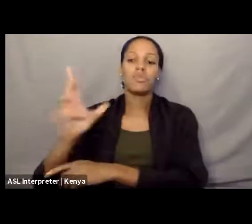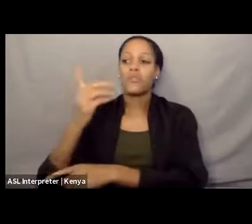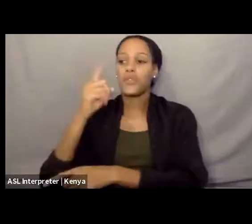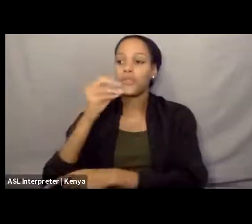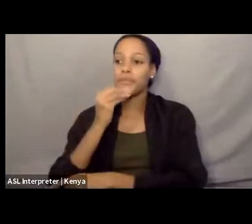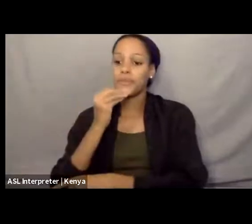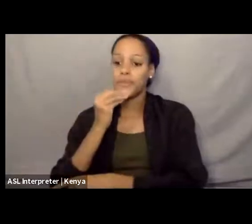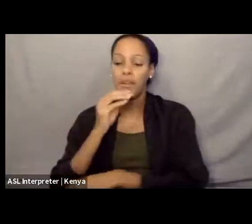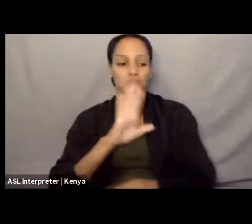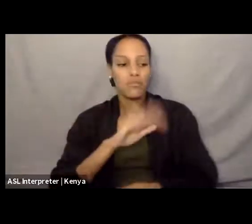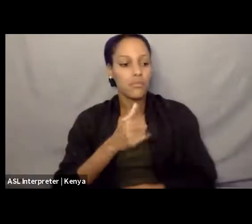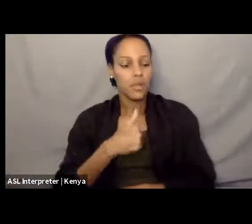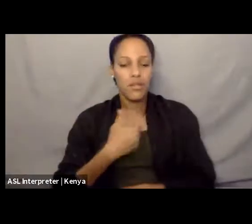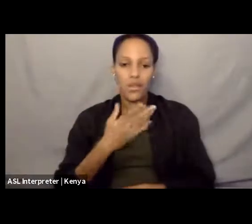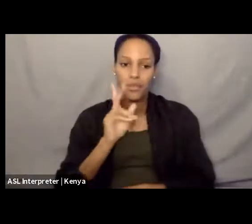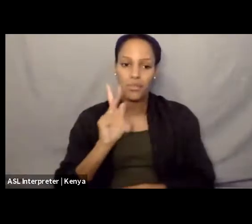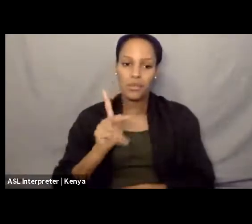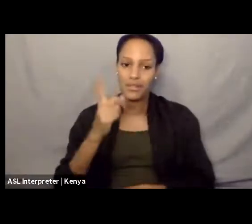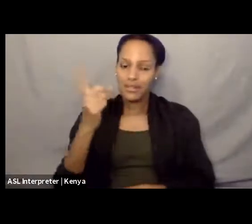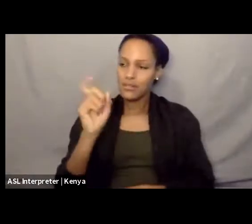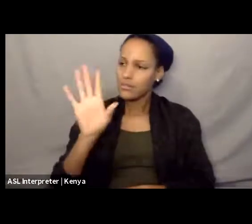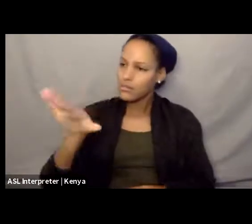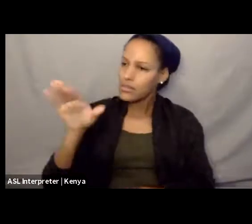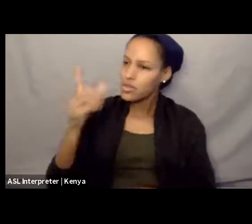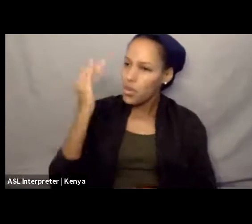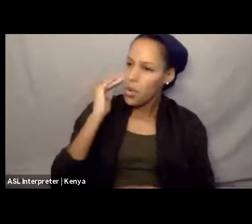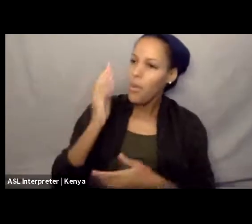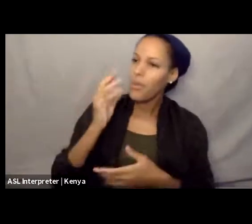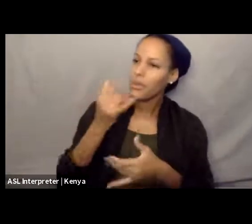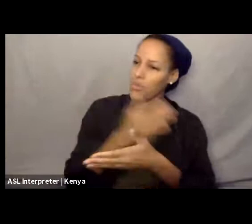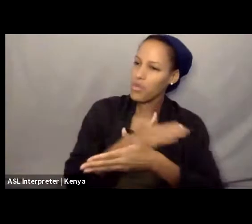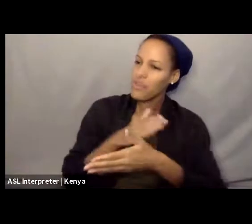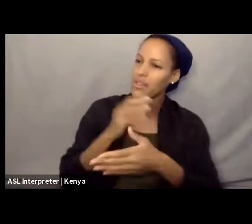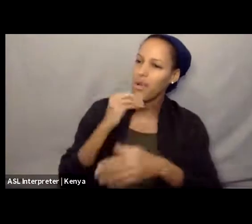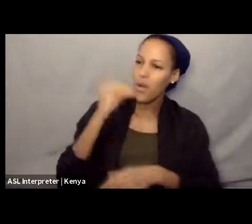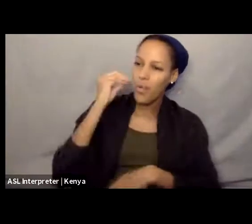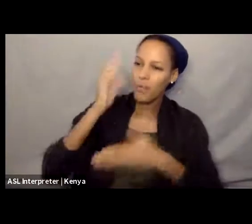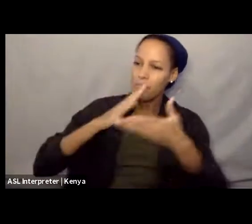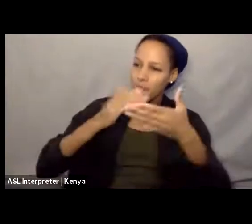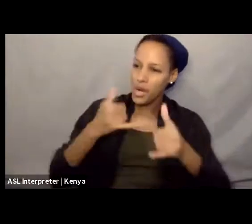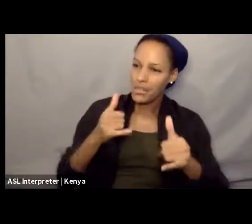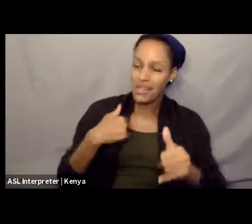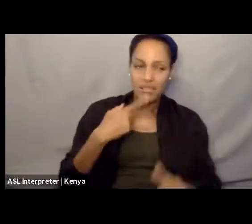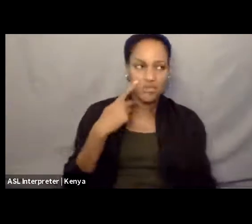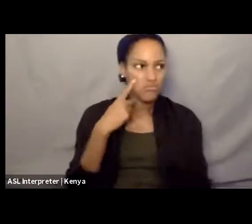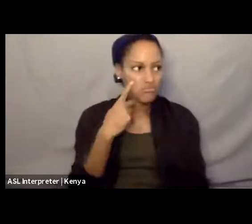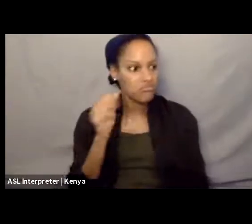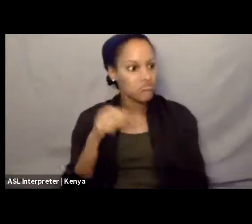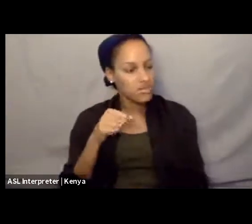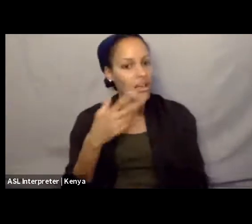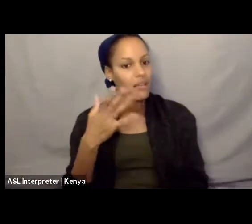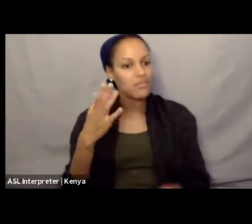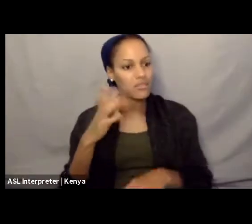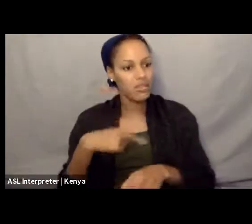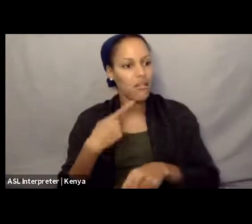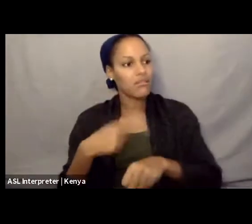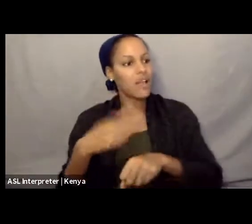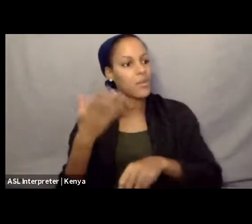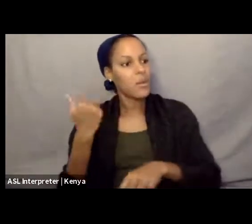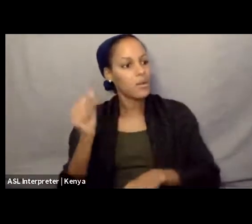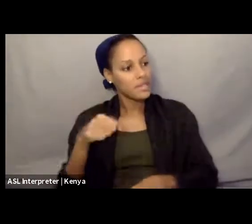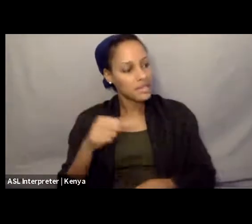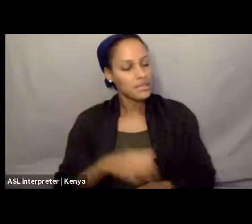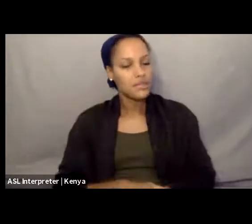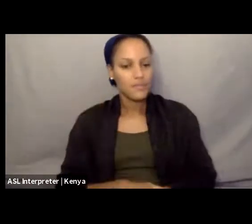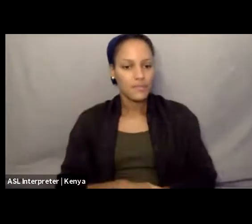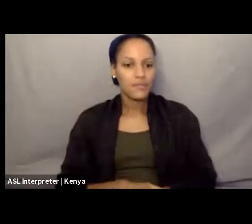if I knew the movie House Party. It had been a long time, I said, but yes. And